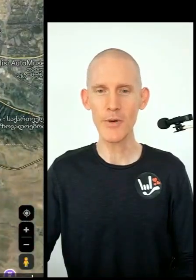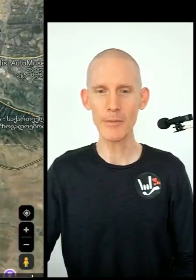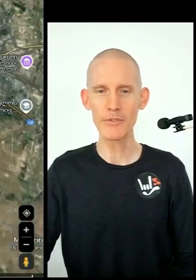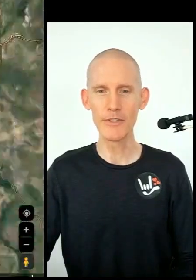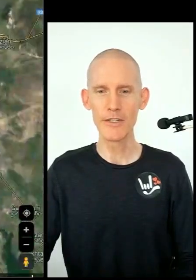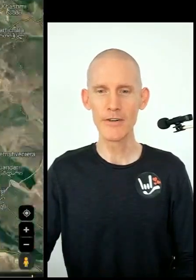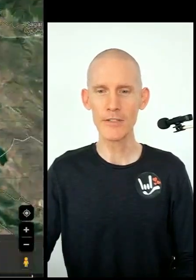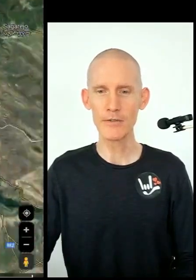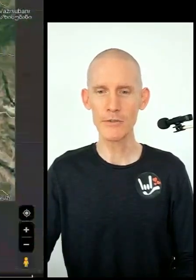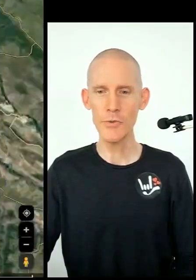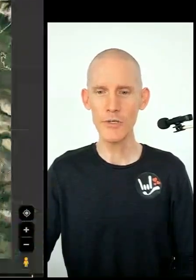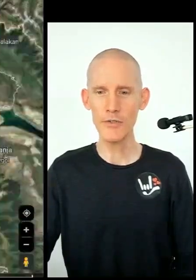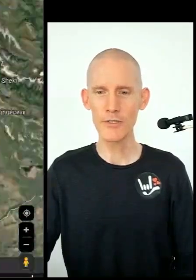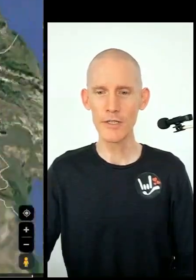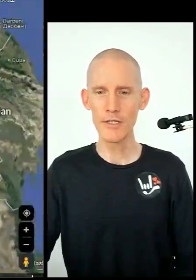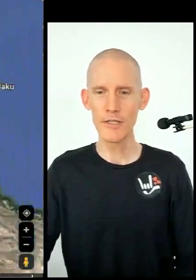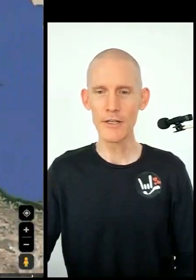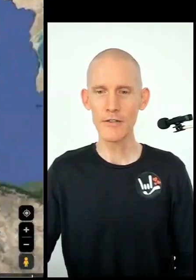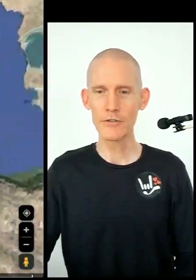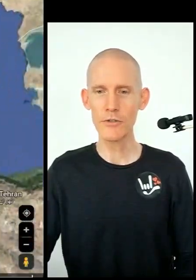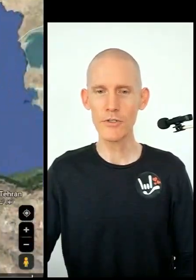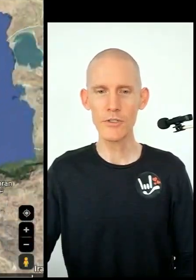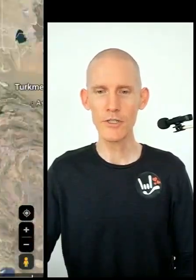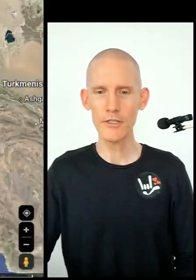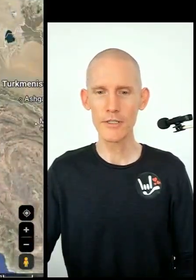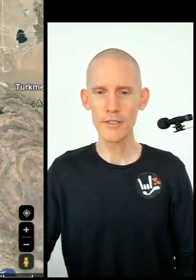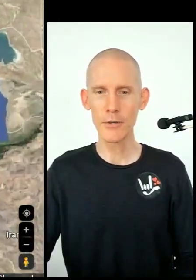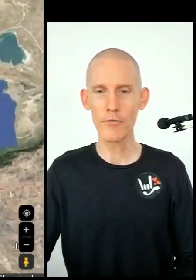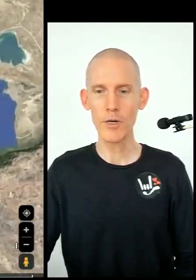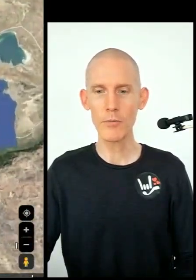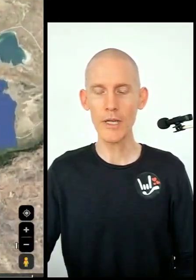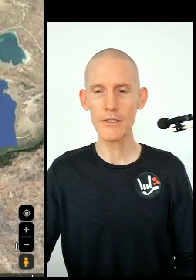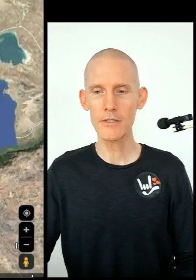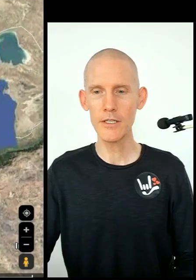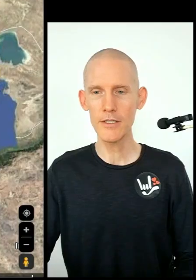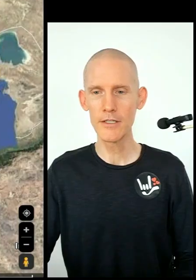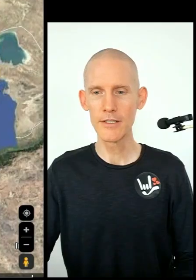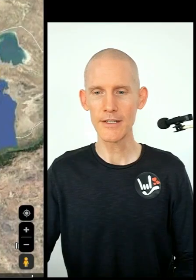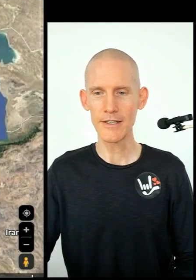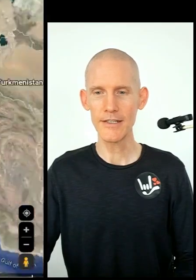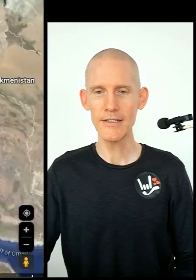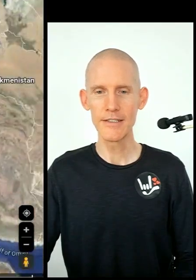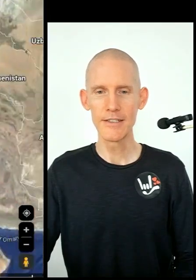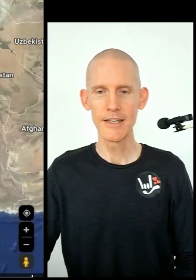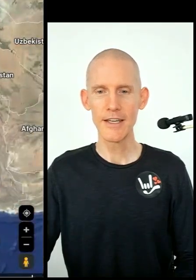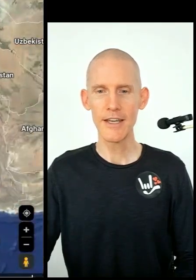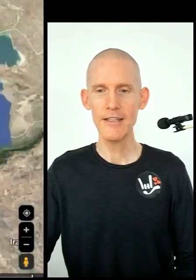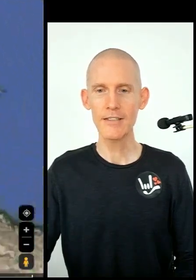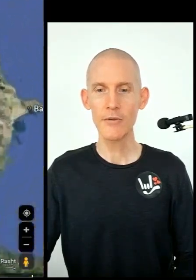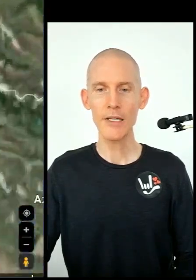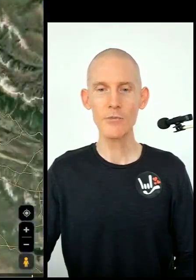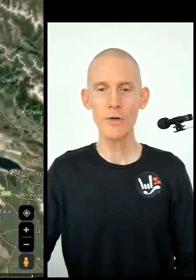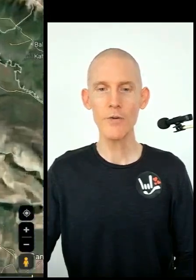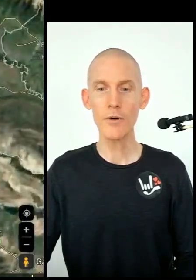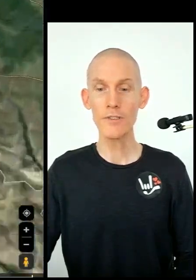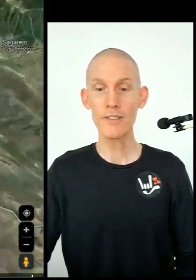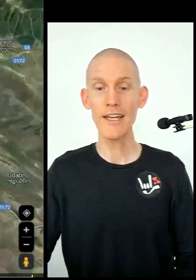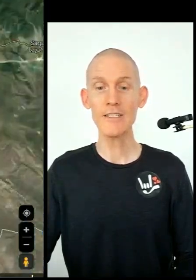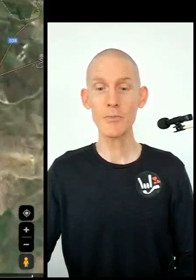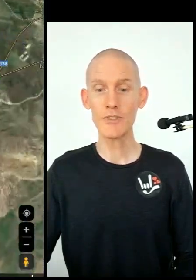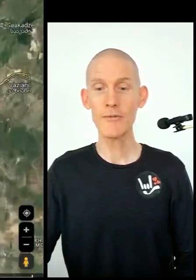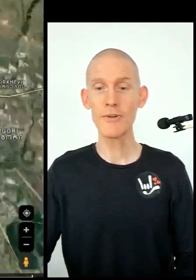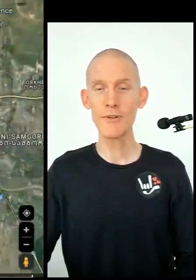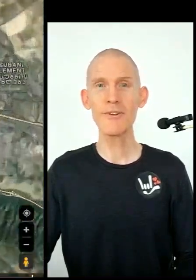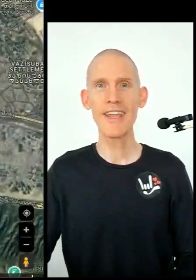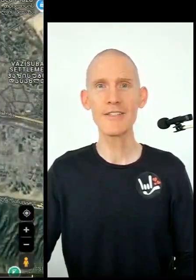love Google Maps. Right, so zoom out. There is Georgia over by the Black Sea. And so that's where I was,